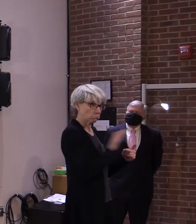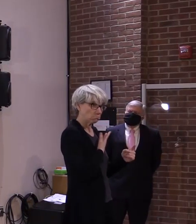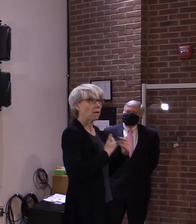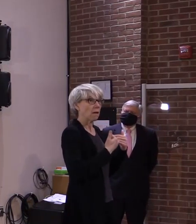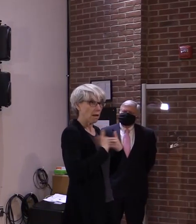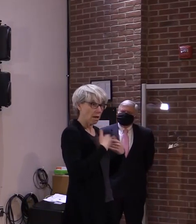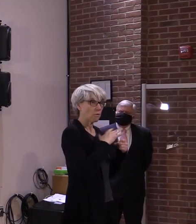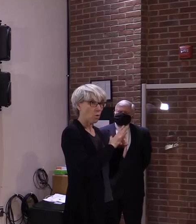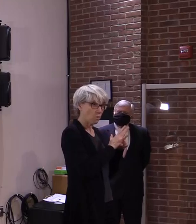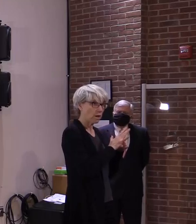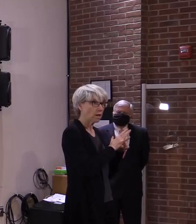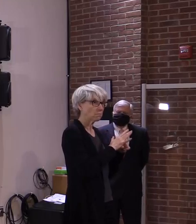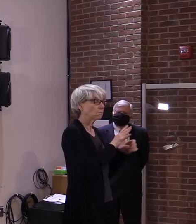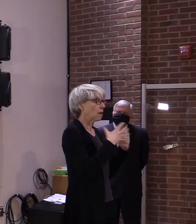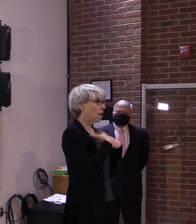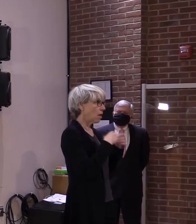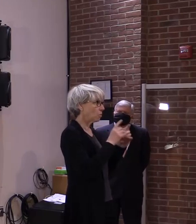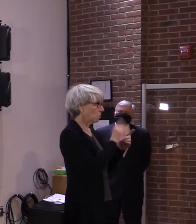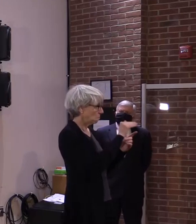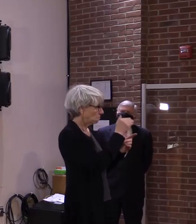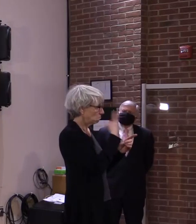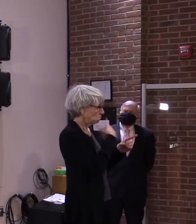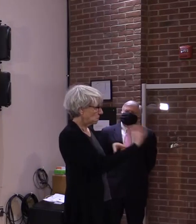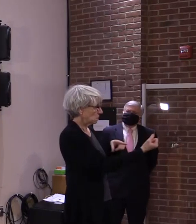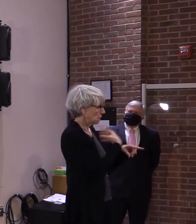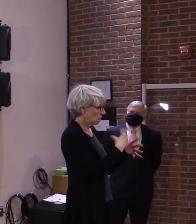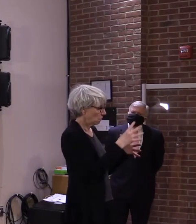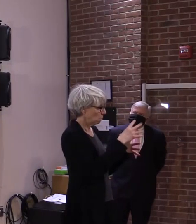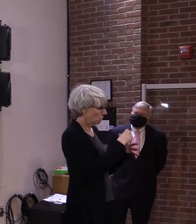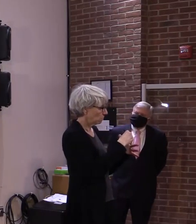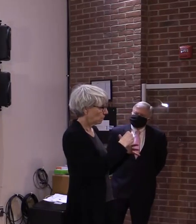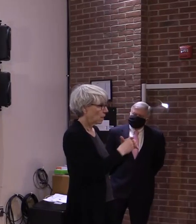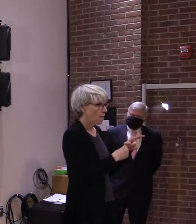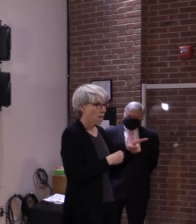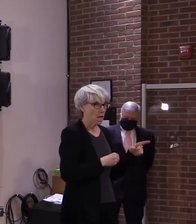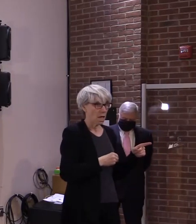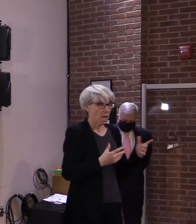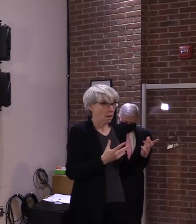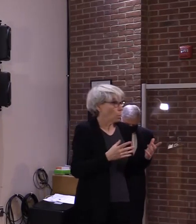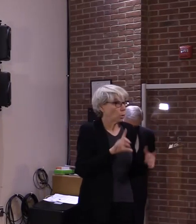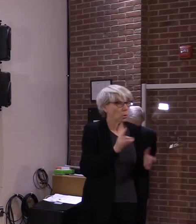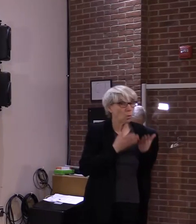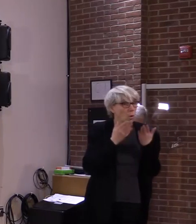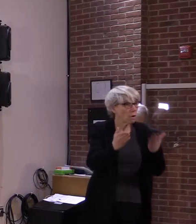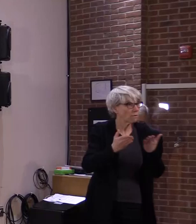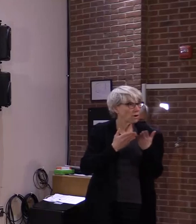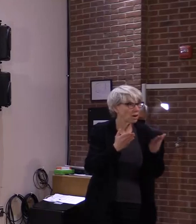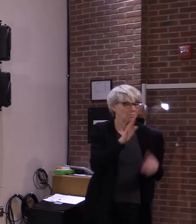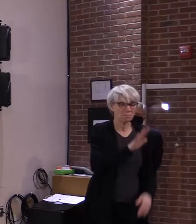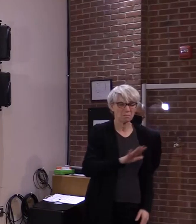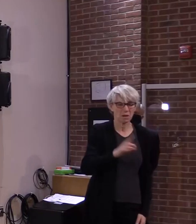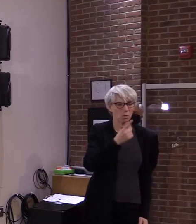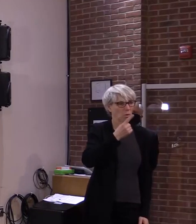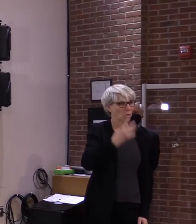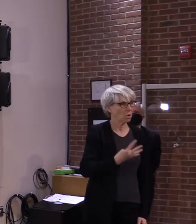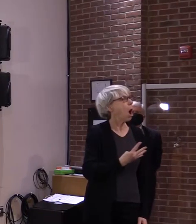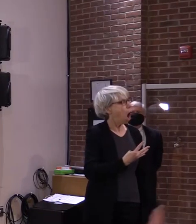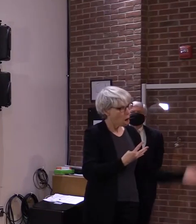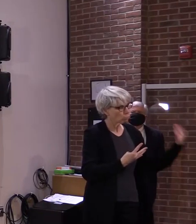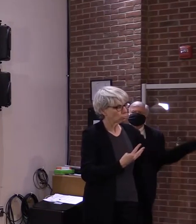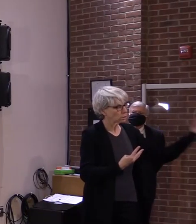contacted by the health department, but only about a quarter of people take us up on this offer. So if you do test